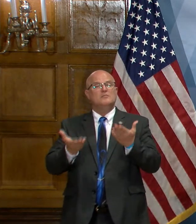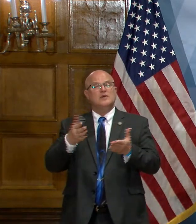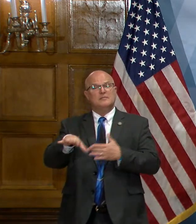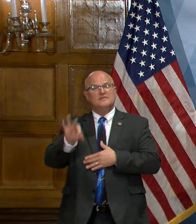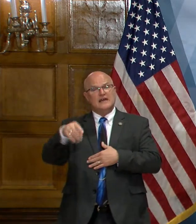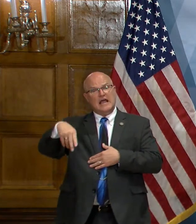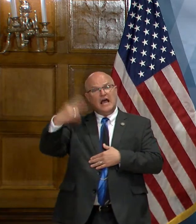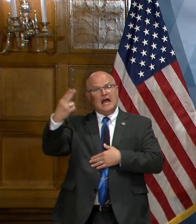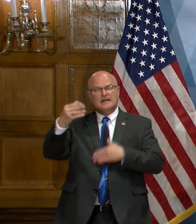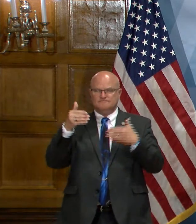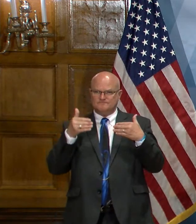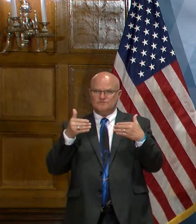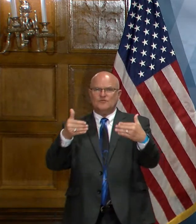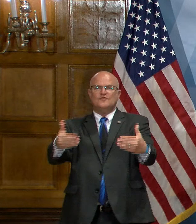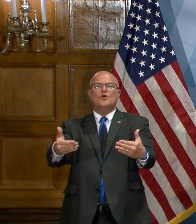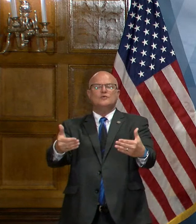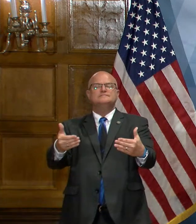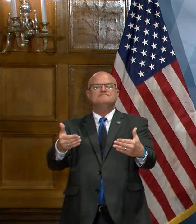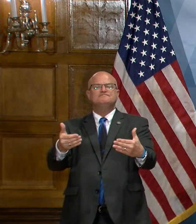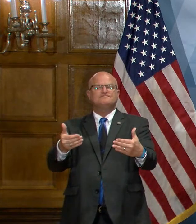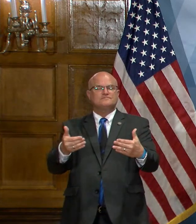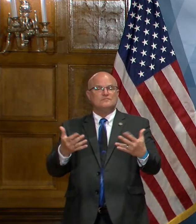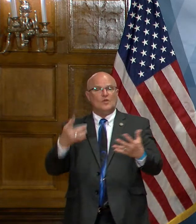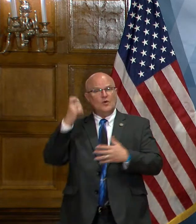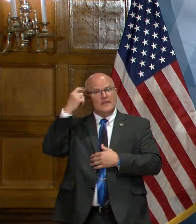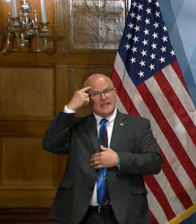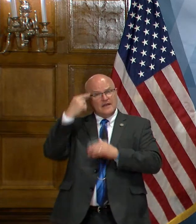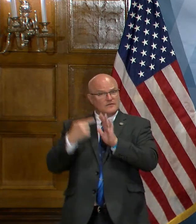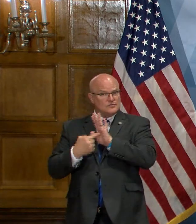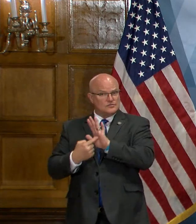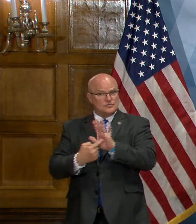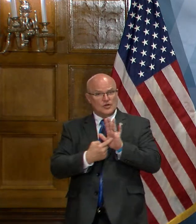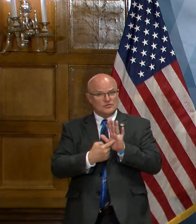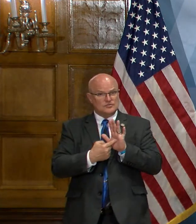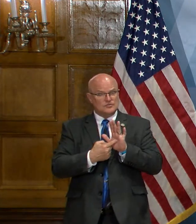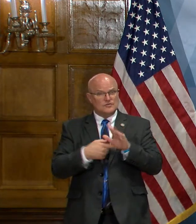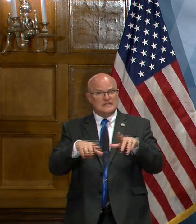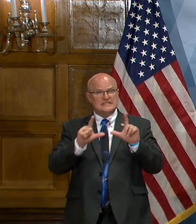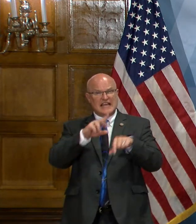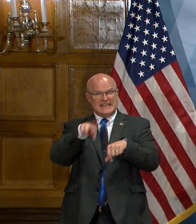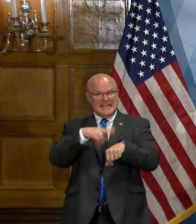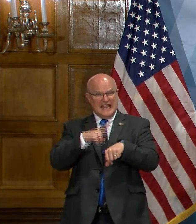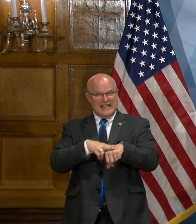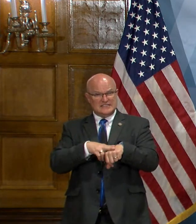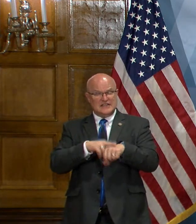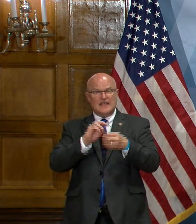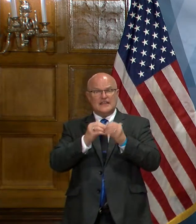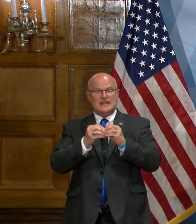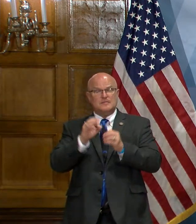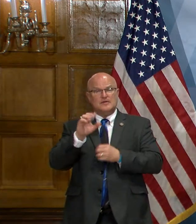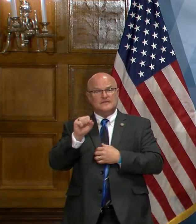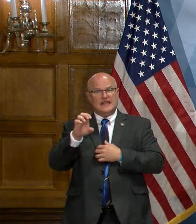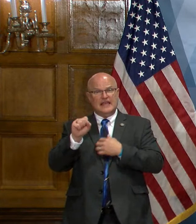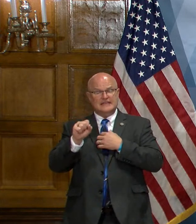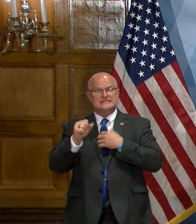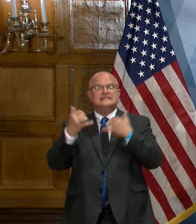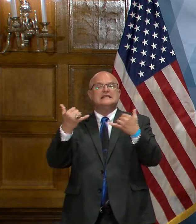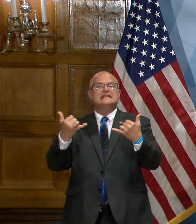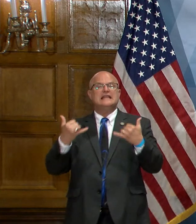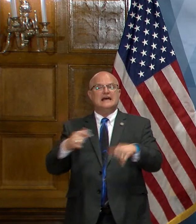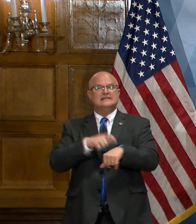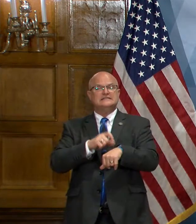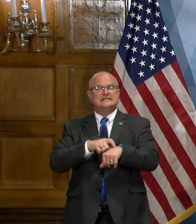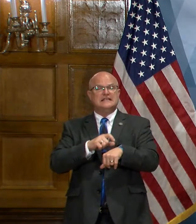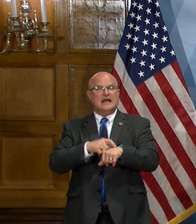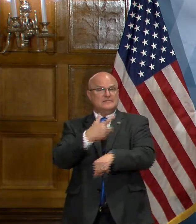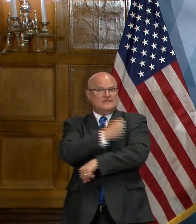higher as we go forward. What the governor showed you on the slide nationally of the number of cases, now is the time